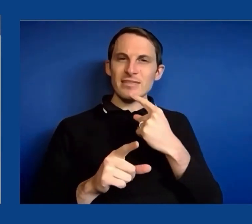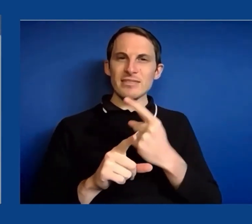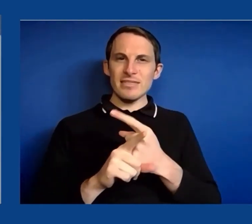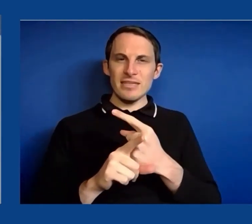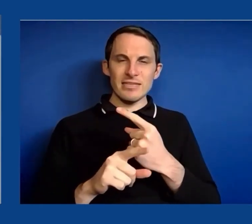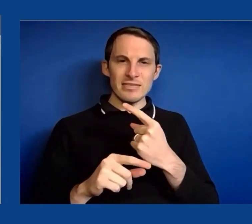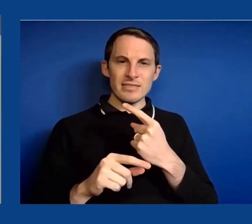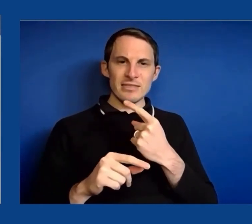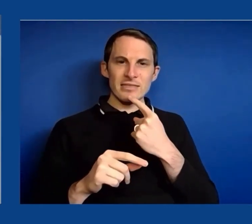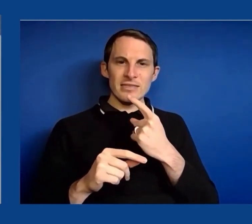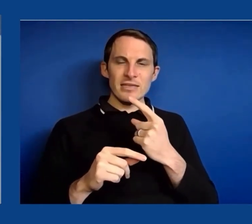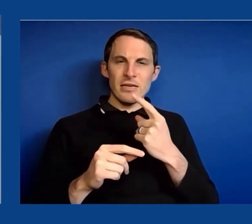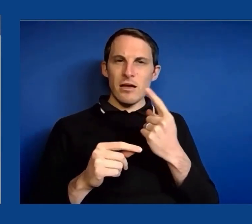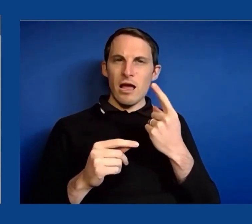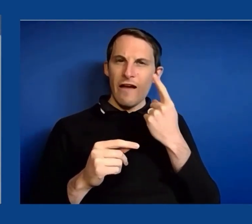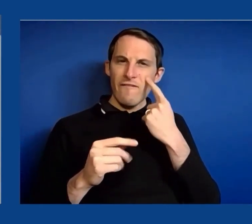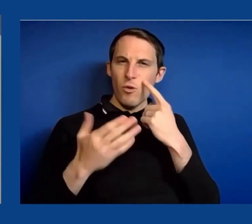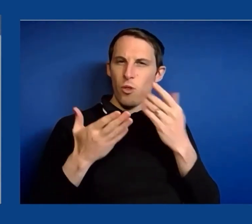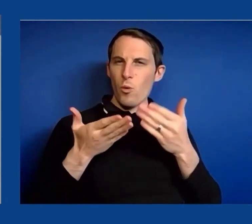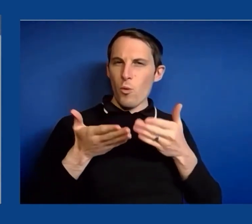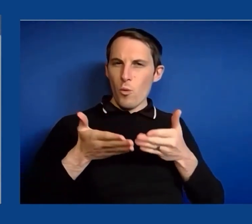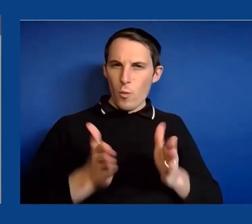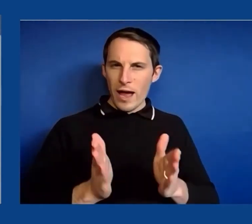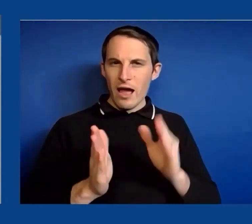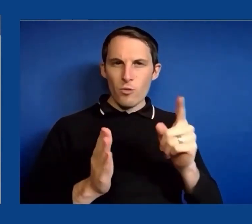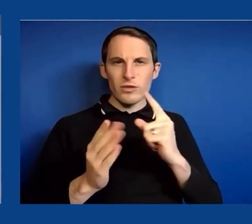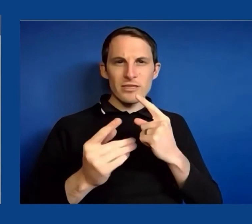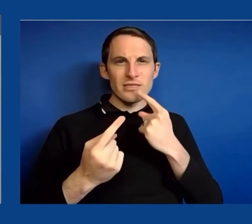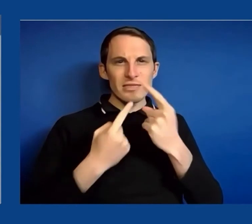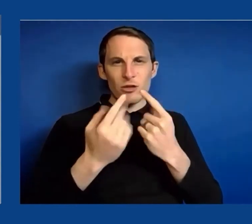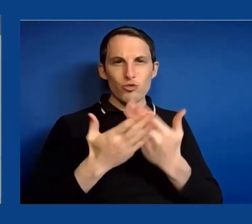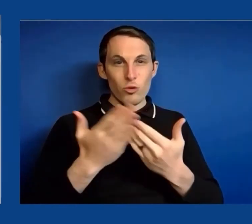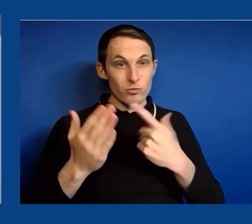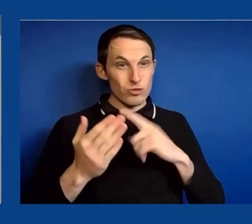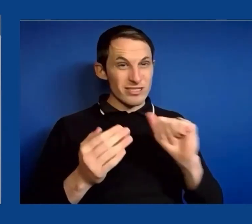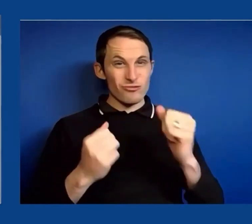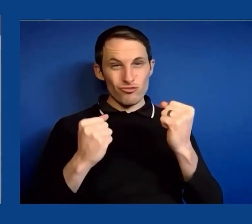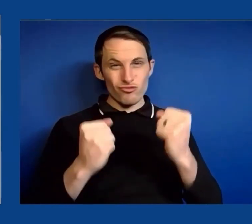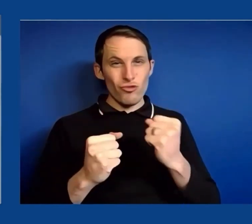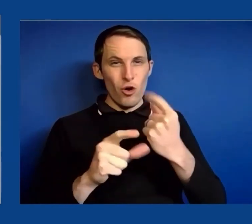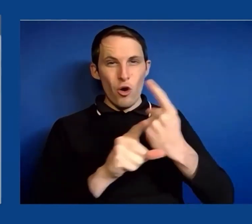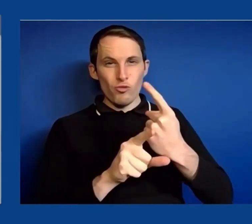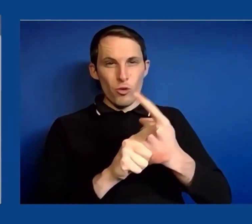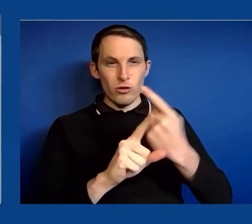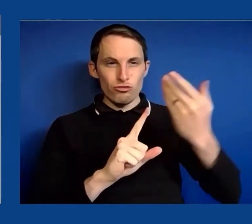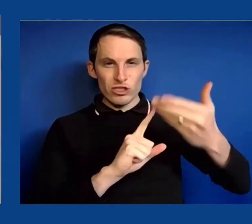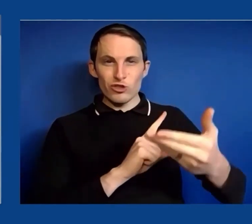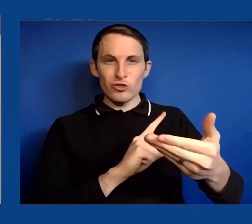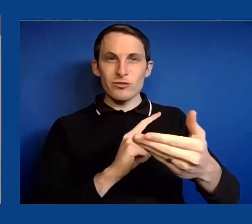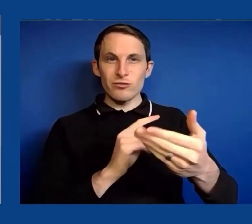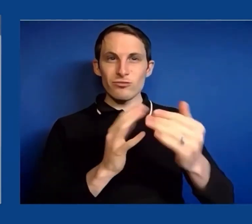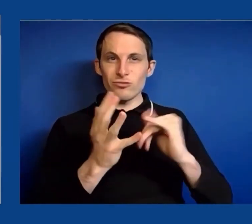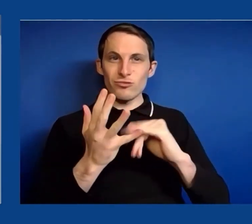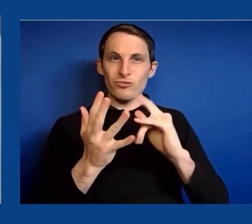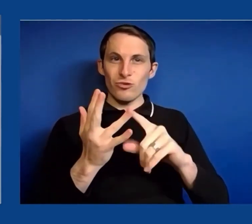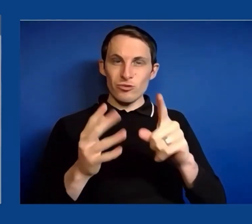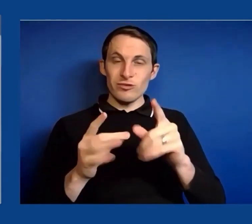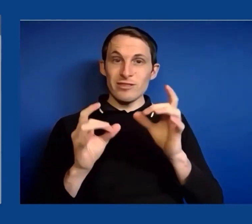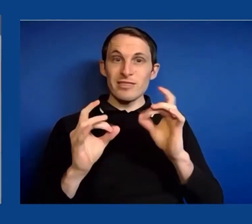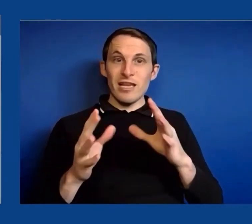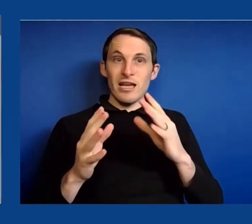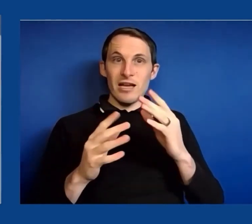you're telling your story, because it's oral tradition. So you're working from the premise of developing a